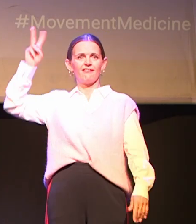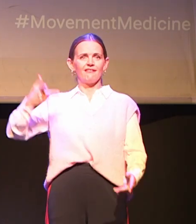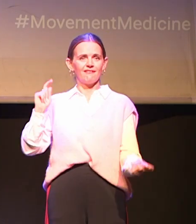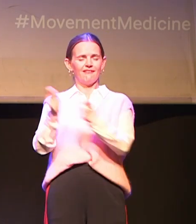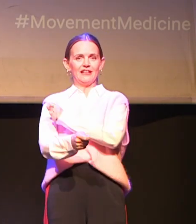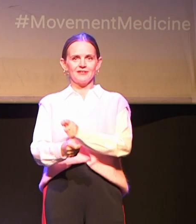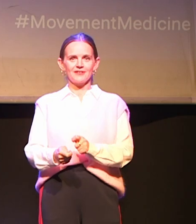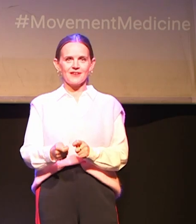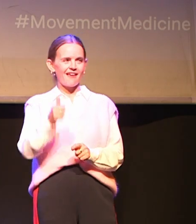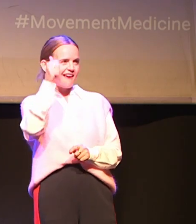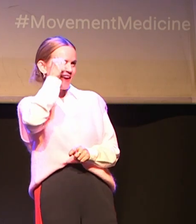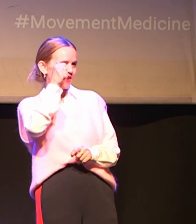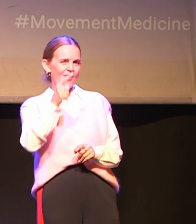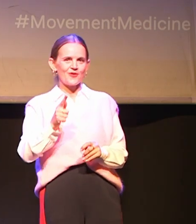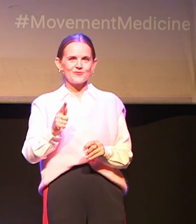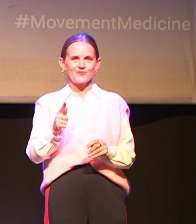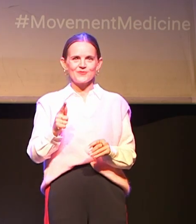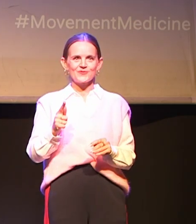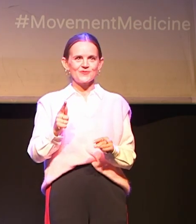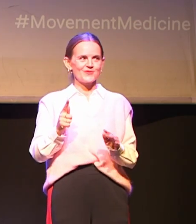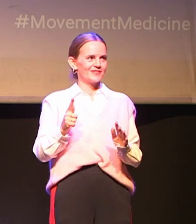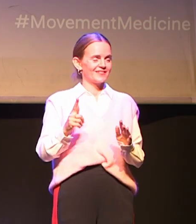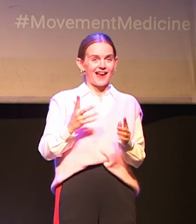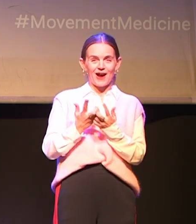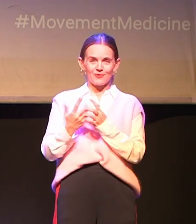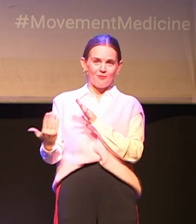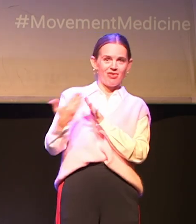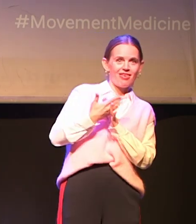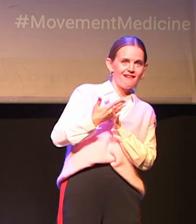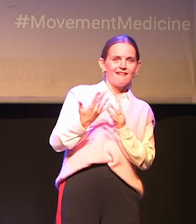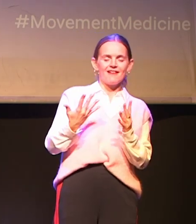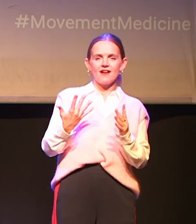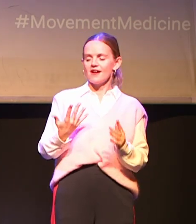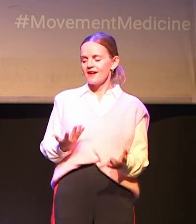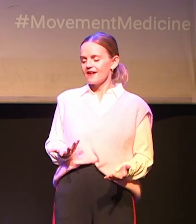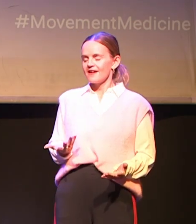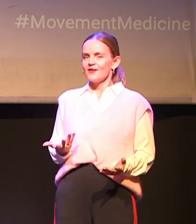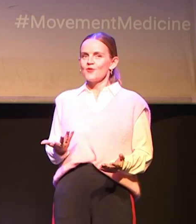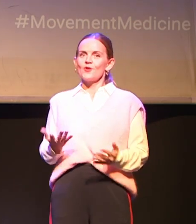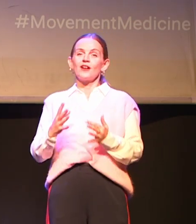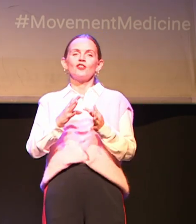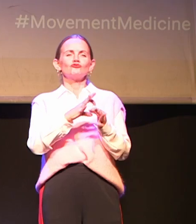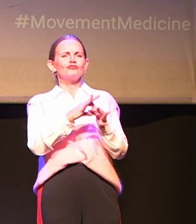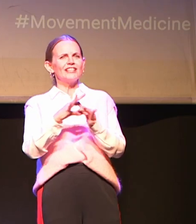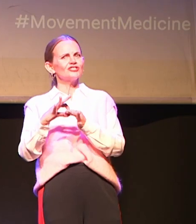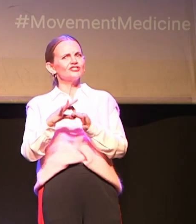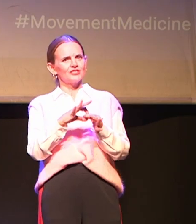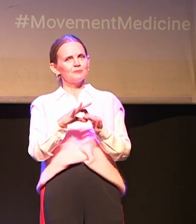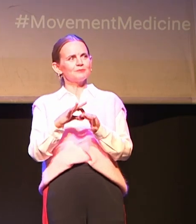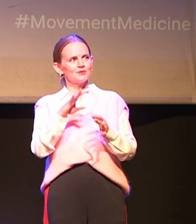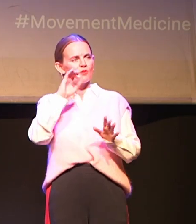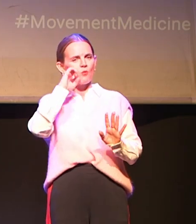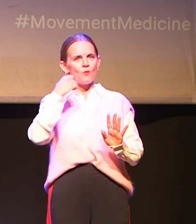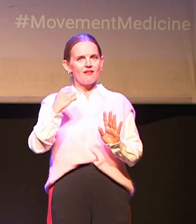I know how to get that one spot you hadn't seen. And that's what we do in relationships. Relationships rub up against the parts of you that are